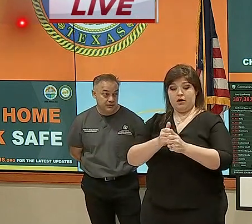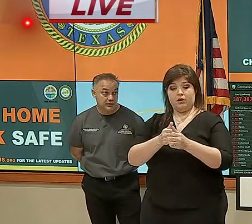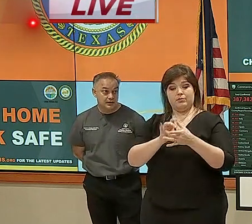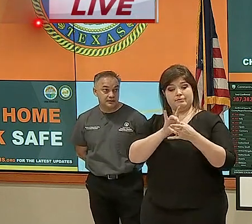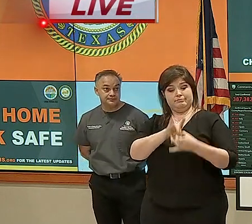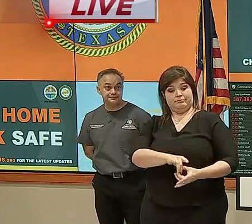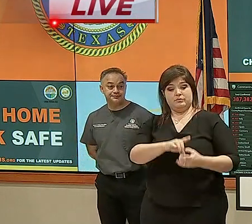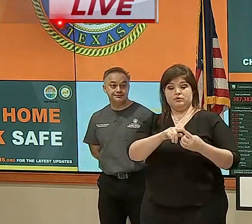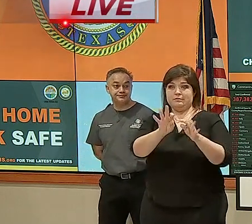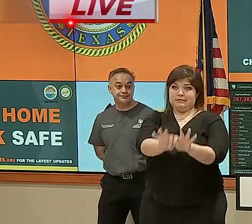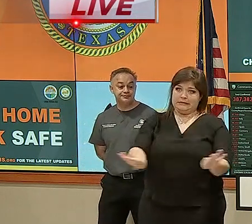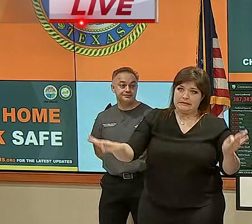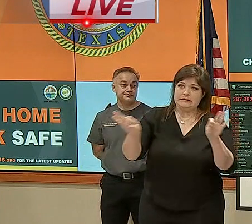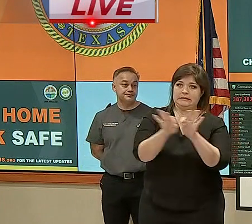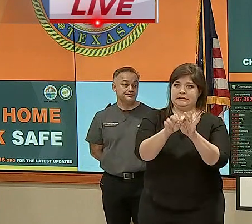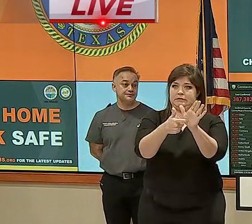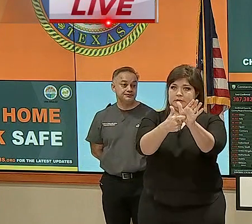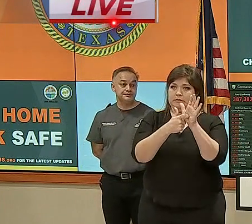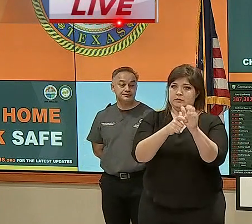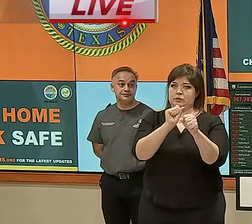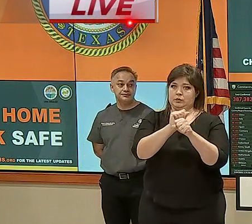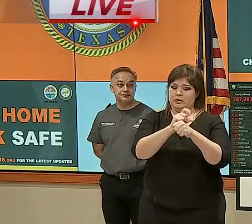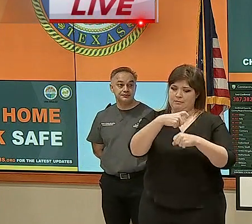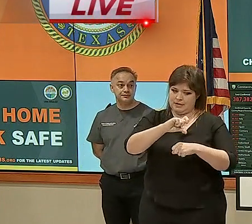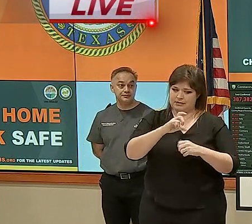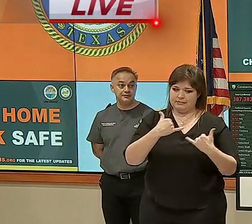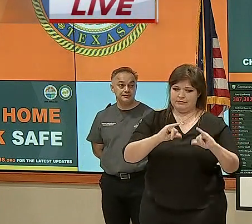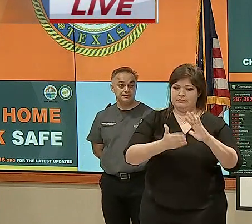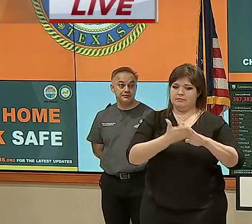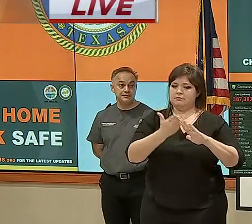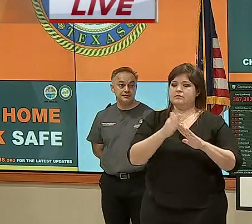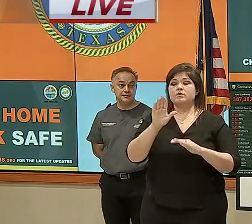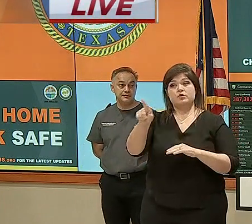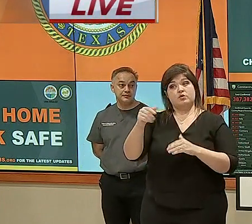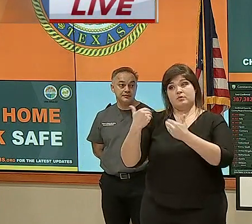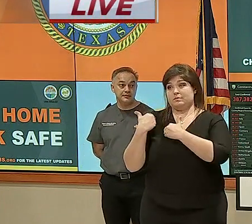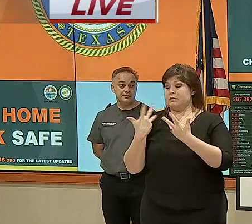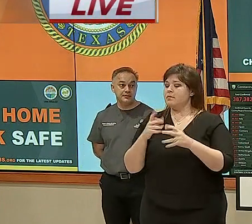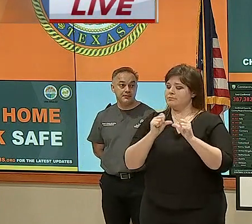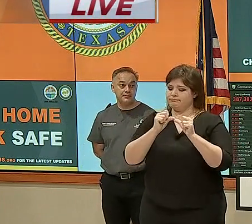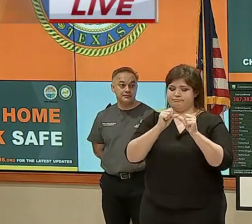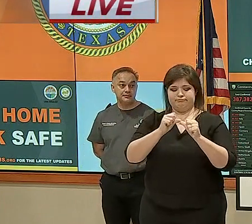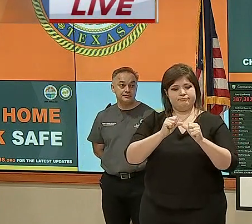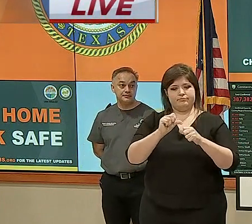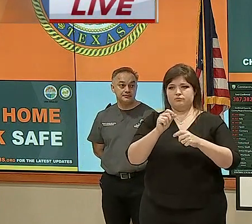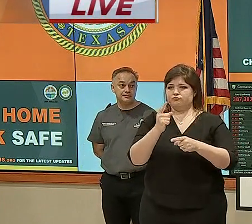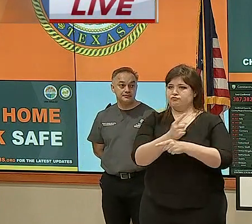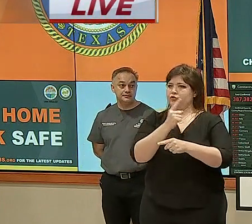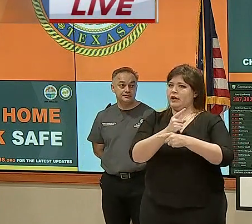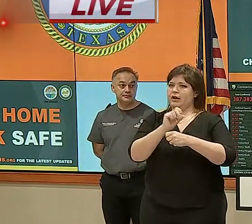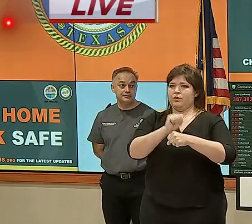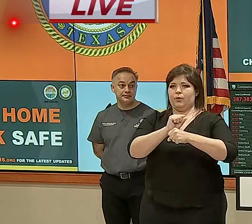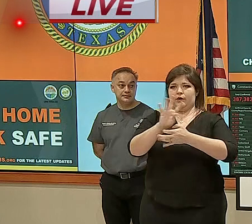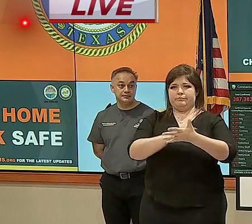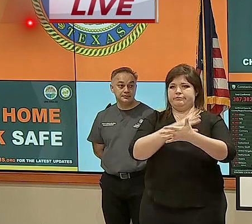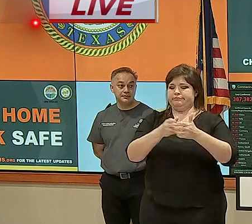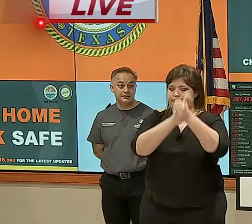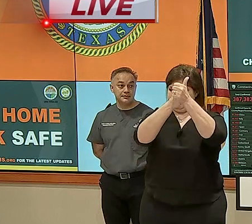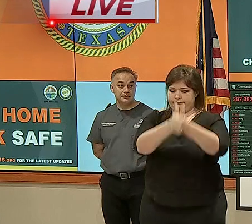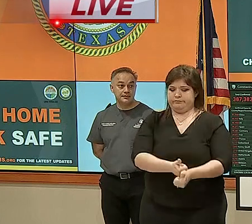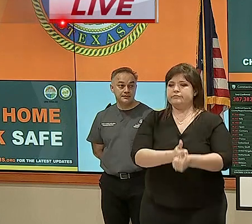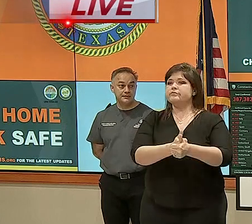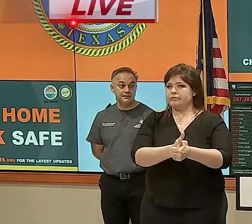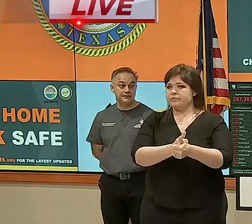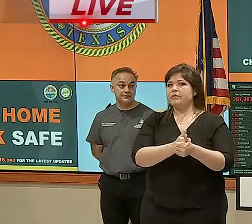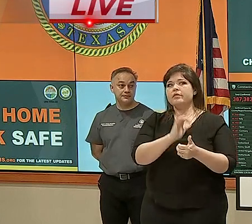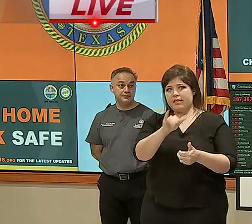special responsibility to maintain your normal work schedule, which is in the best interest of the community. The